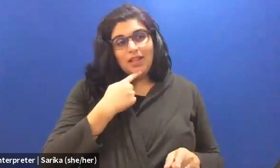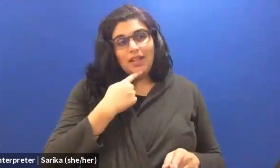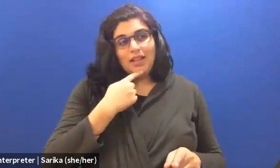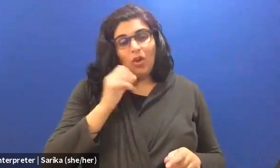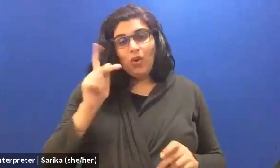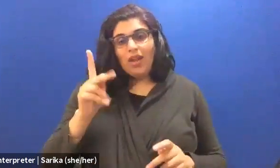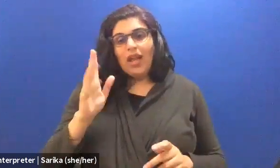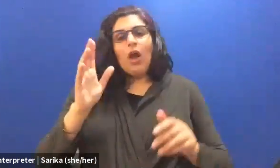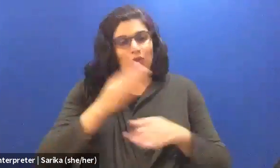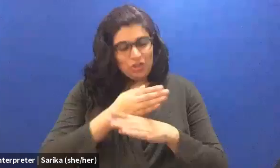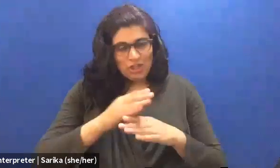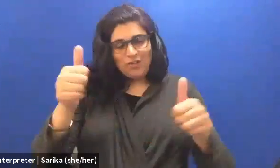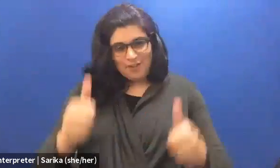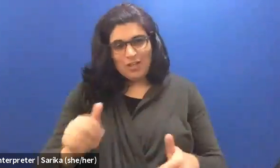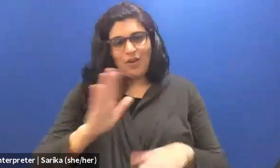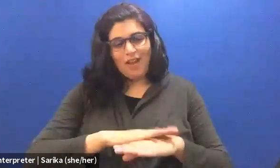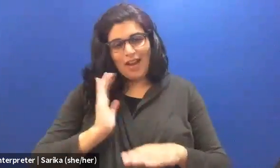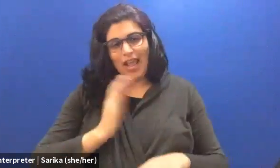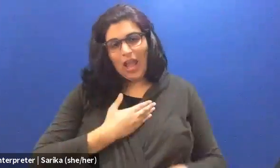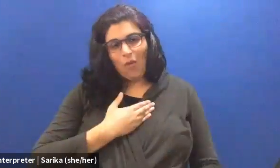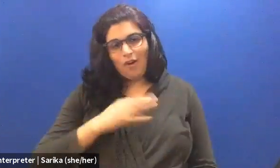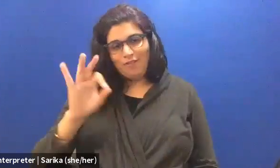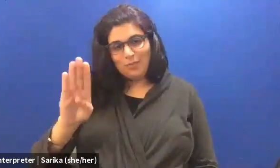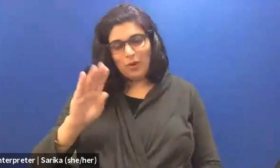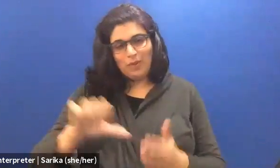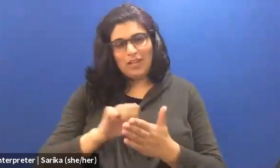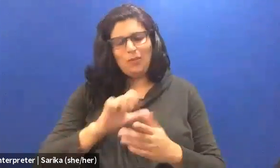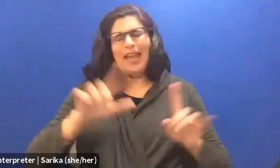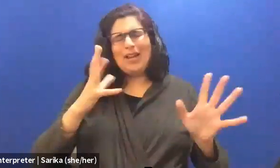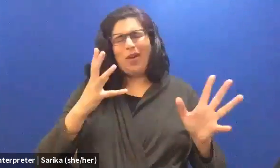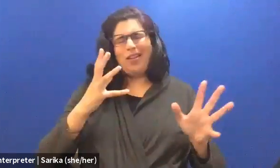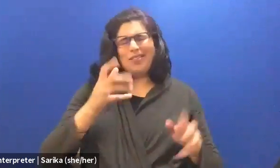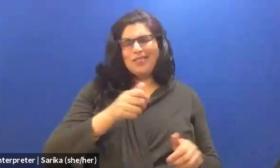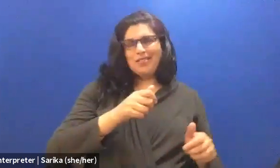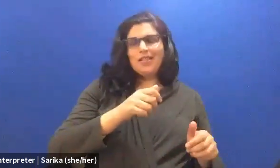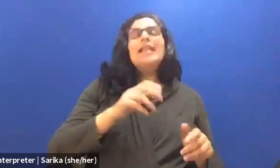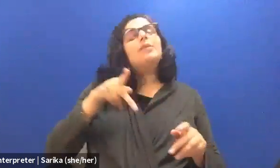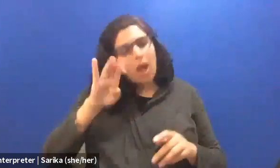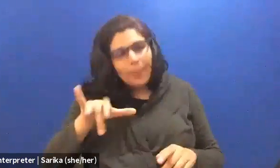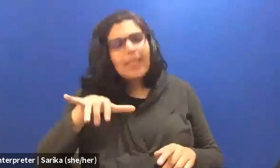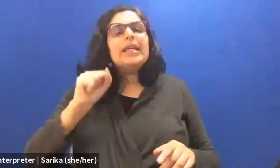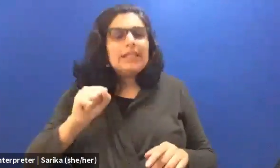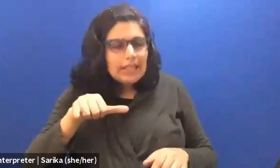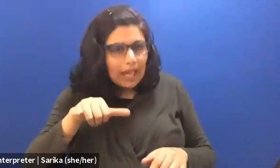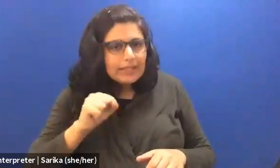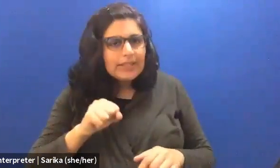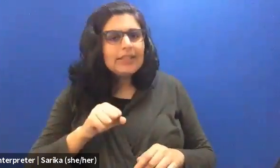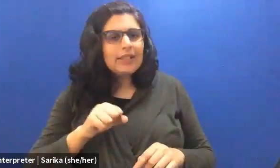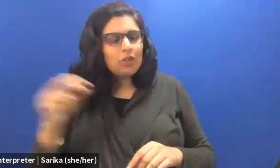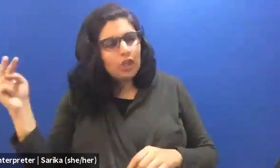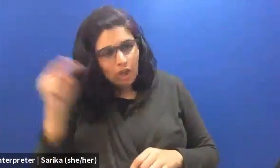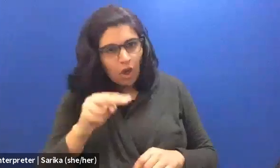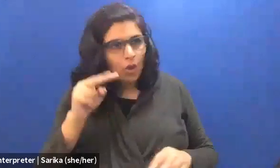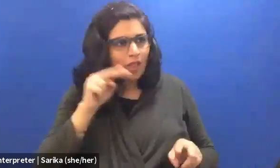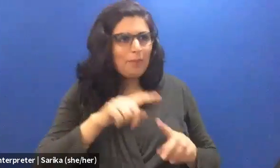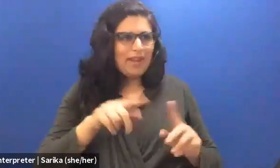her video on our Facebook page. But I didn't feel like, it is public, so you can go to her page and view it. But I just didn't